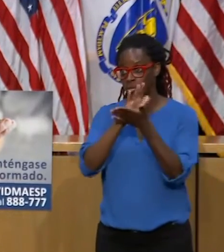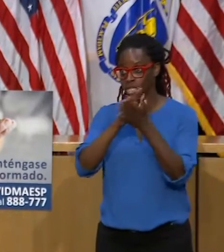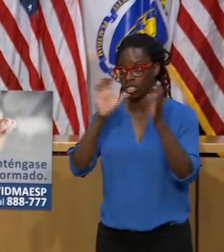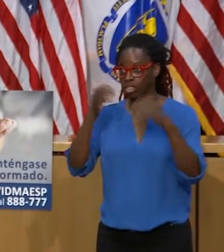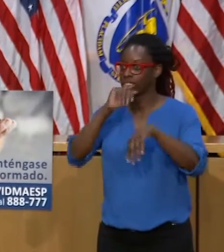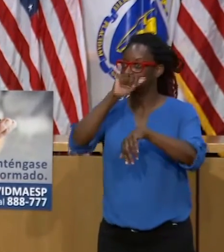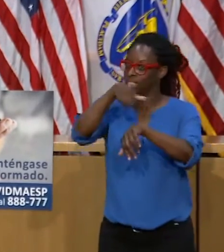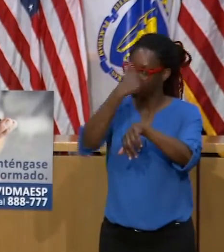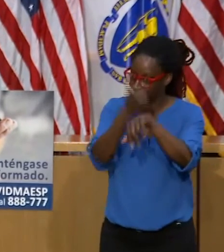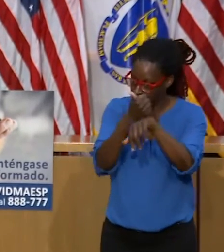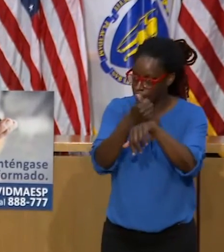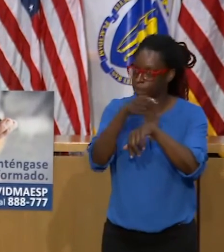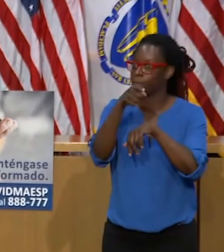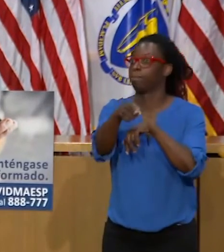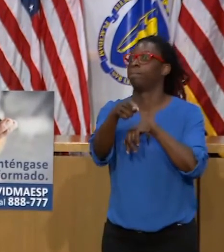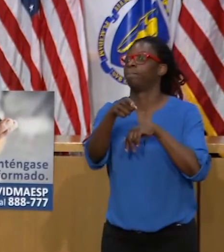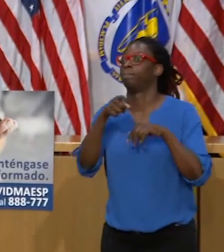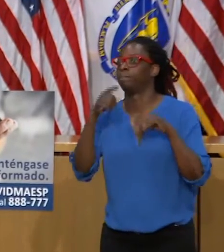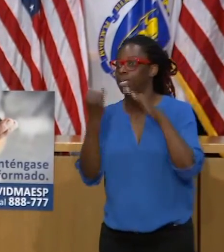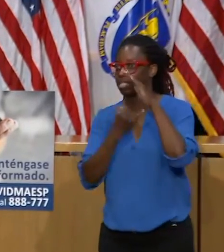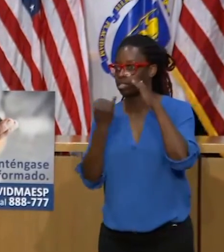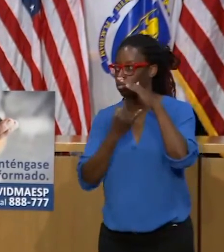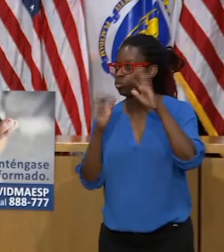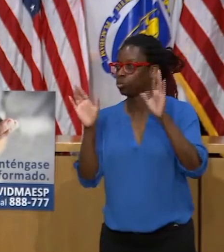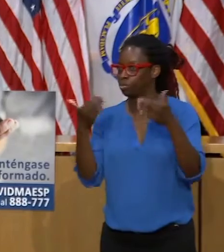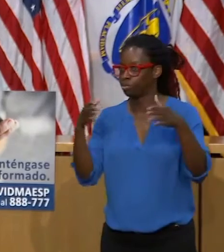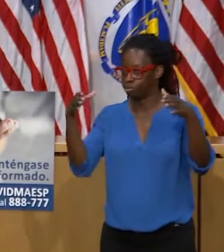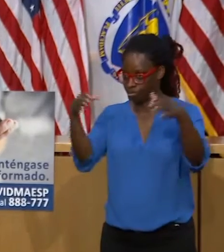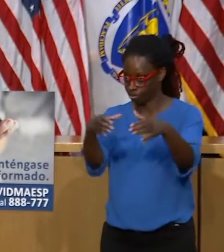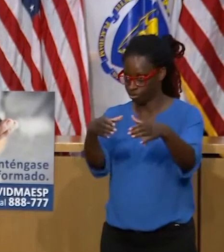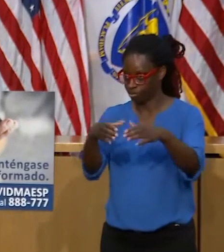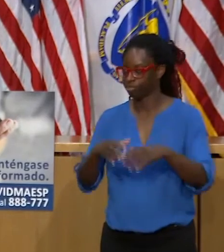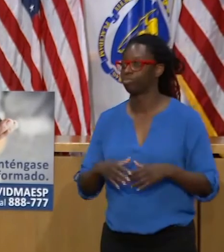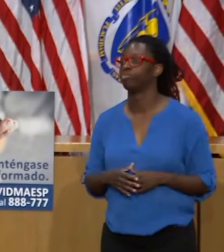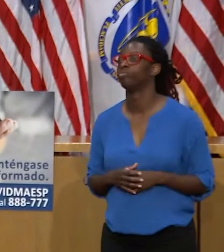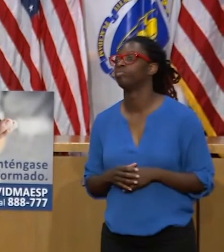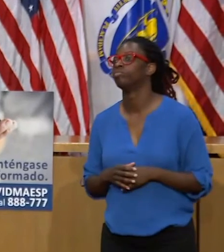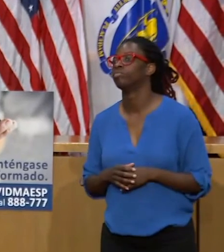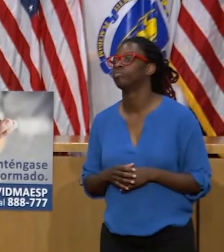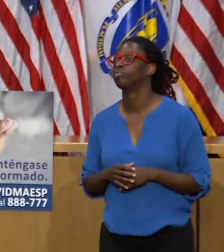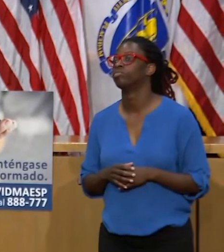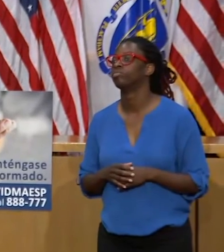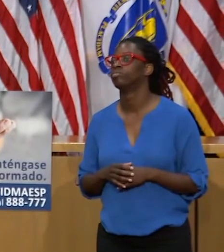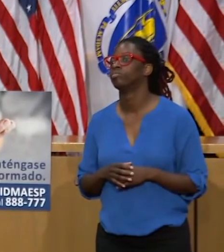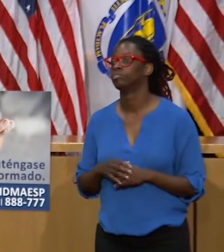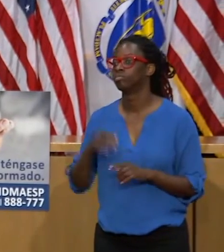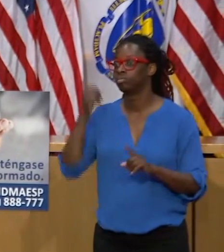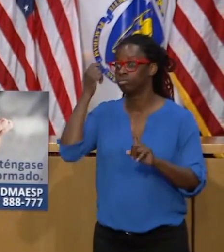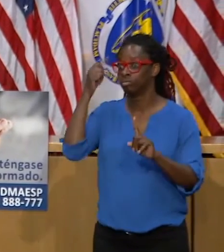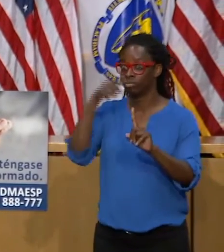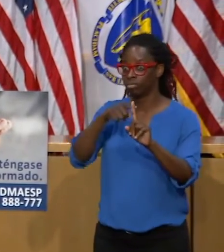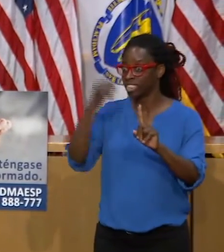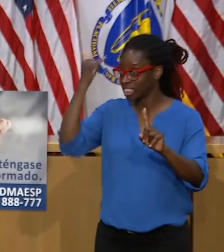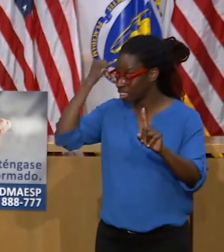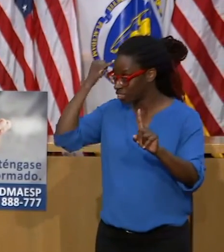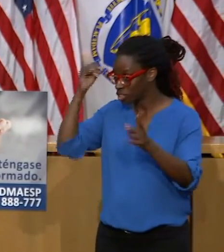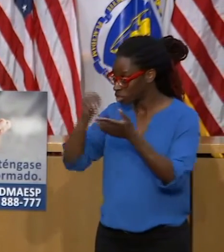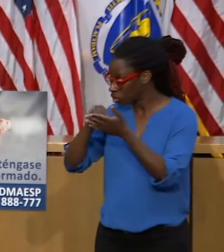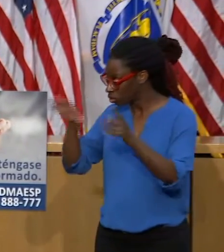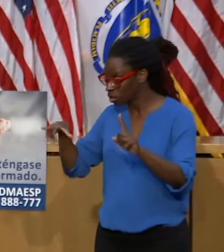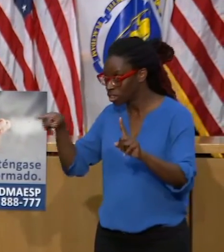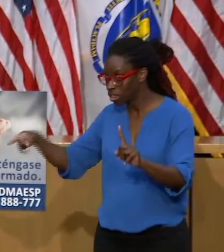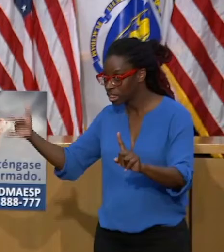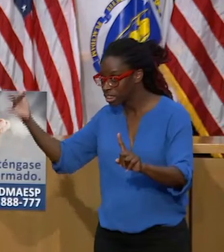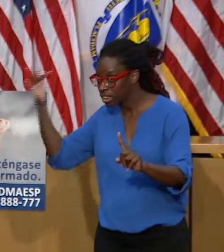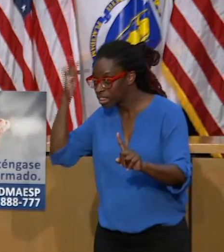instance, medications might be dispensed, so that we can move students who may be symptomatic to an area where they can go